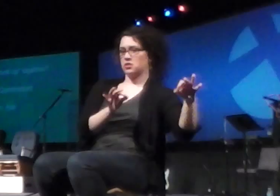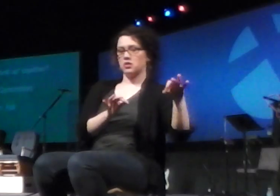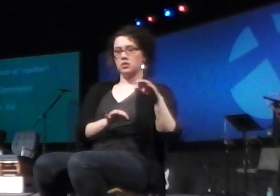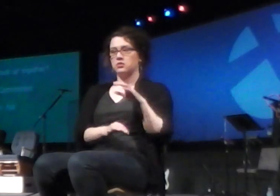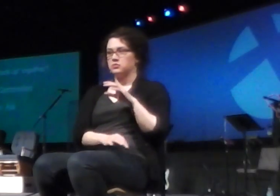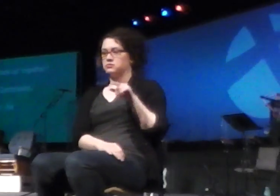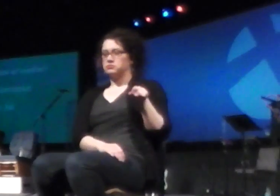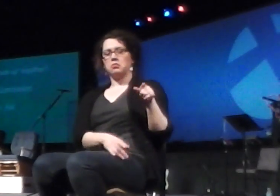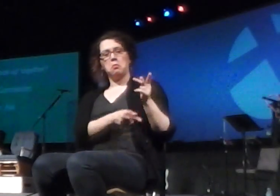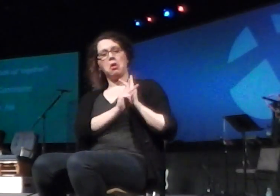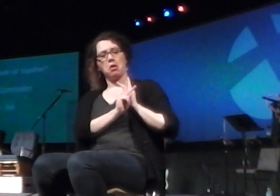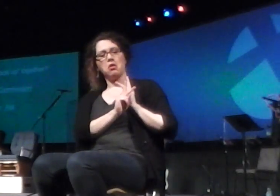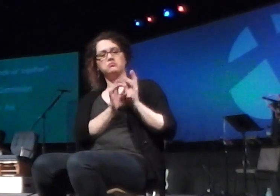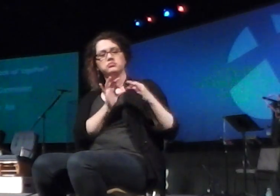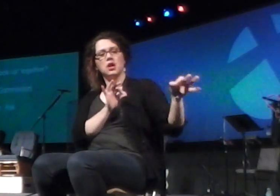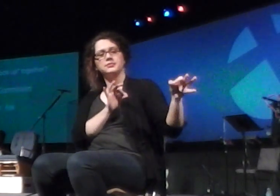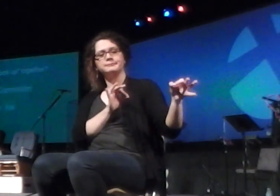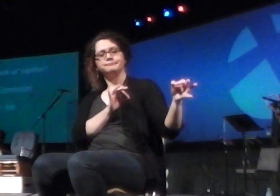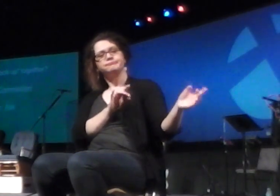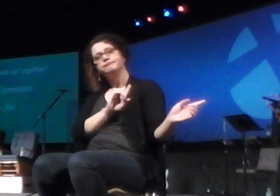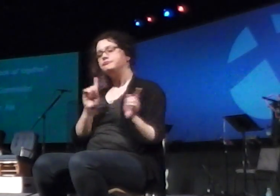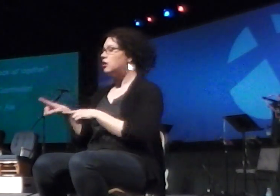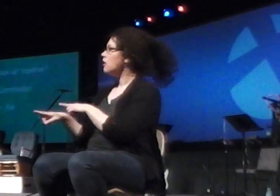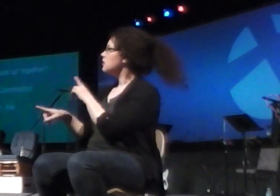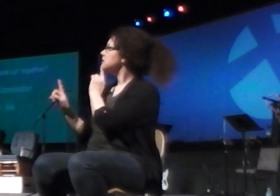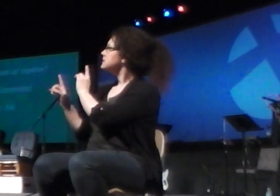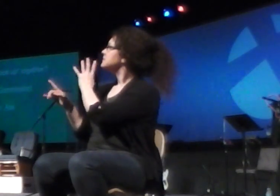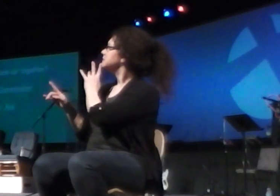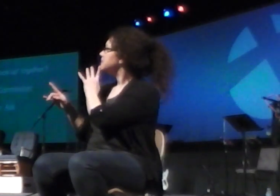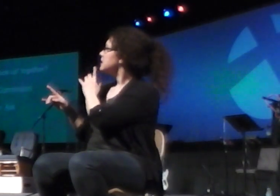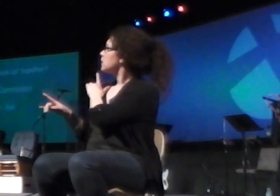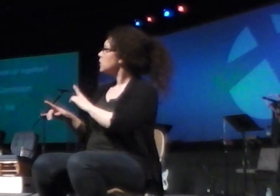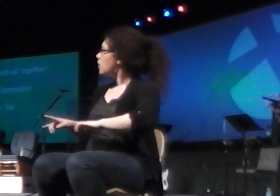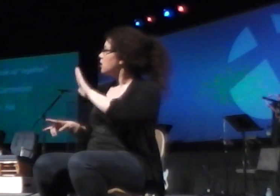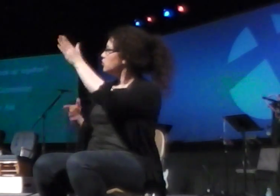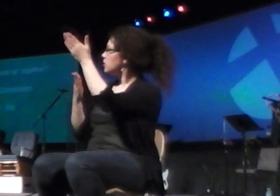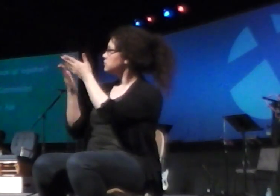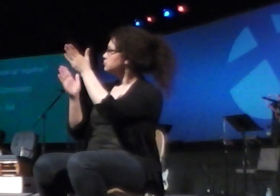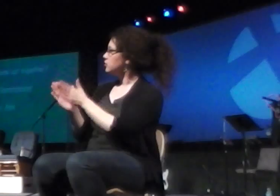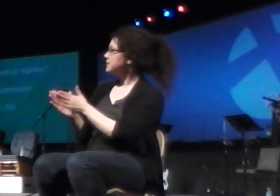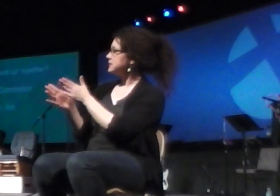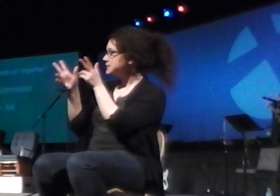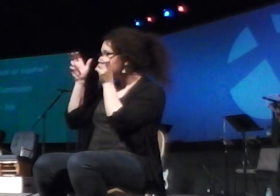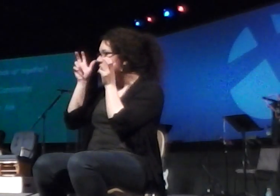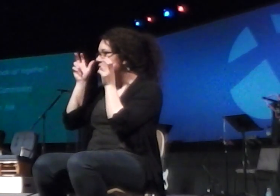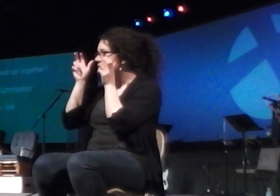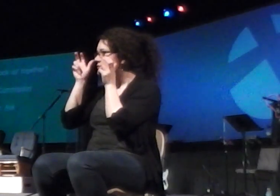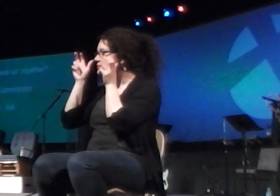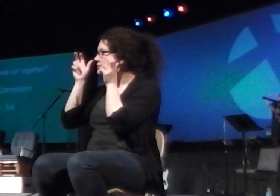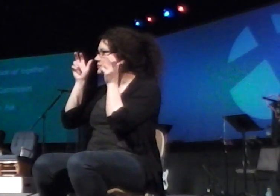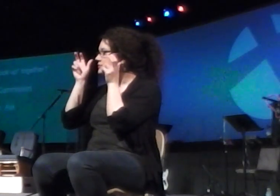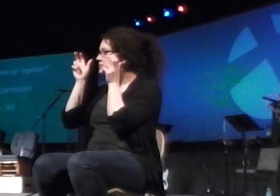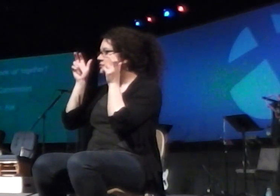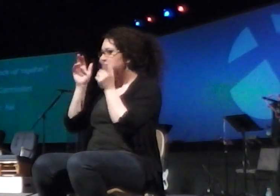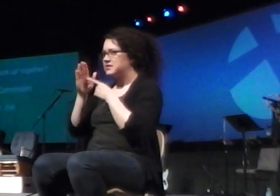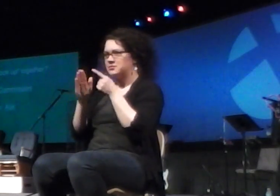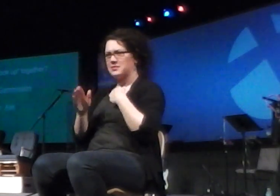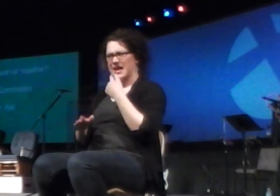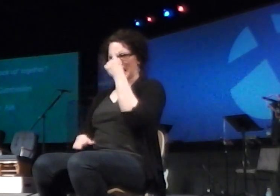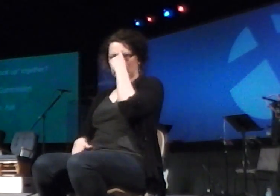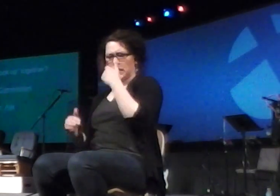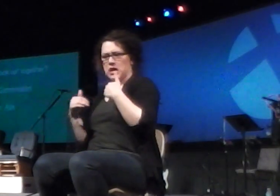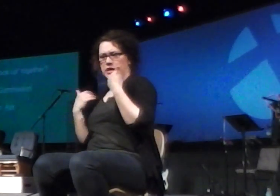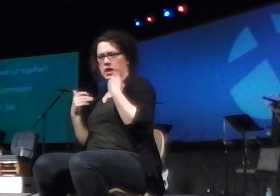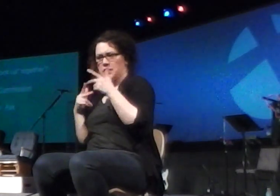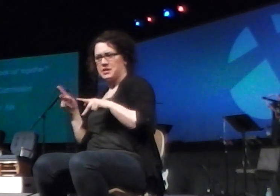language to actually know how to respond to God. Speak, Lord, for your servant is listening. And sometimes in the church, I feel like younger people feel like